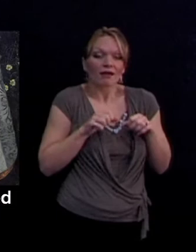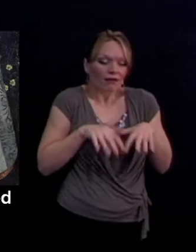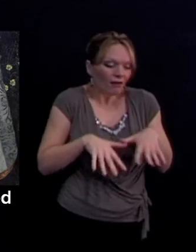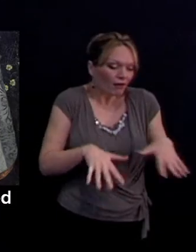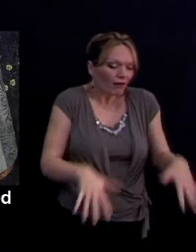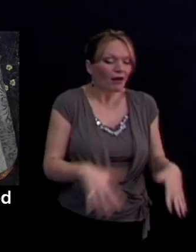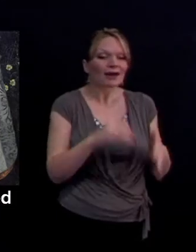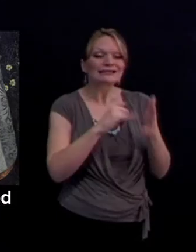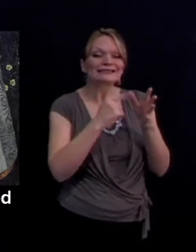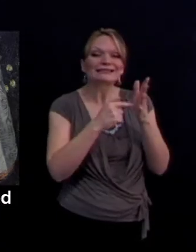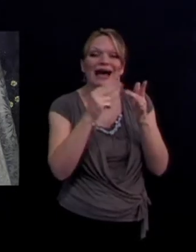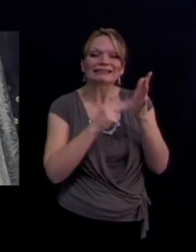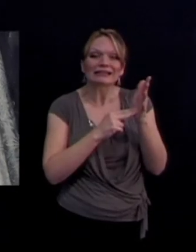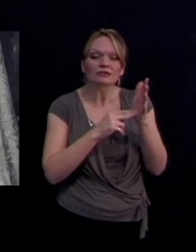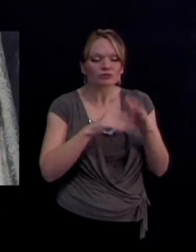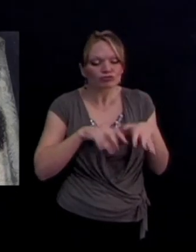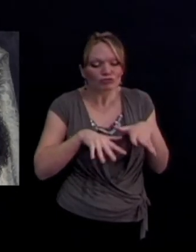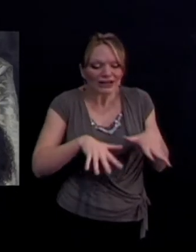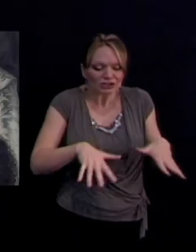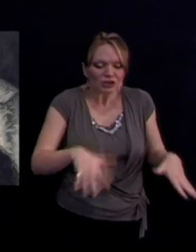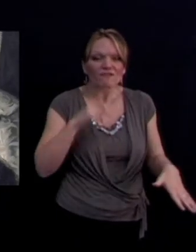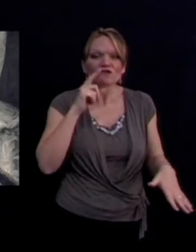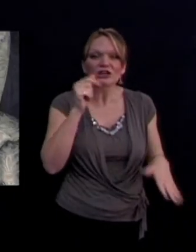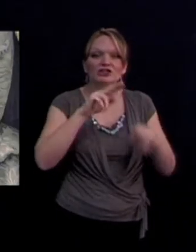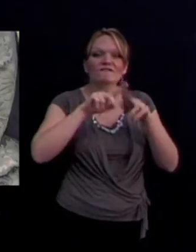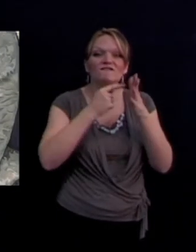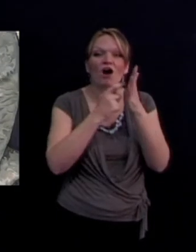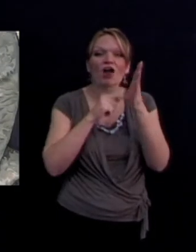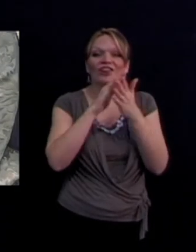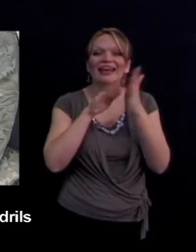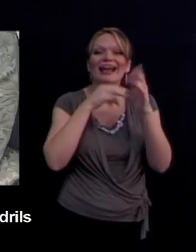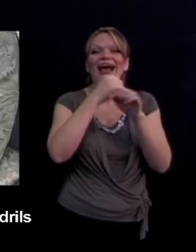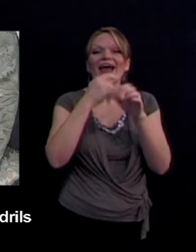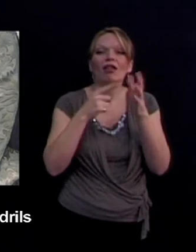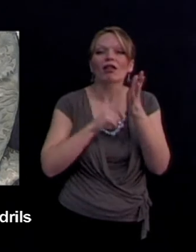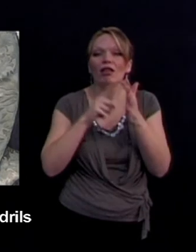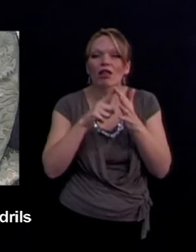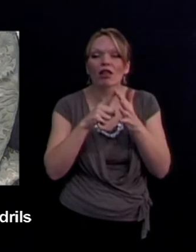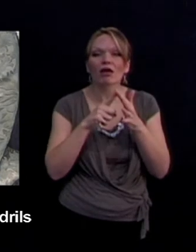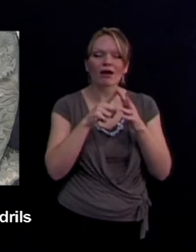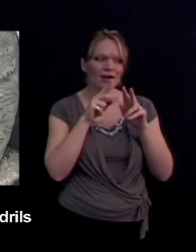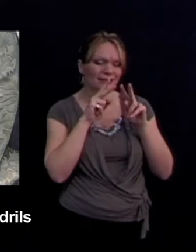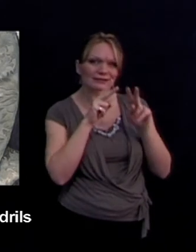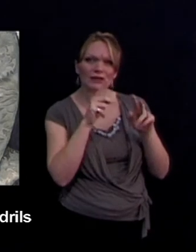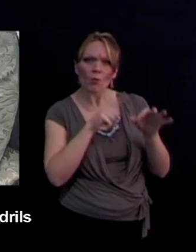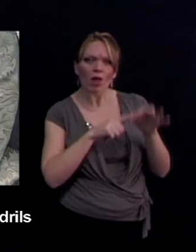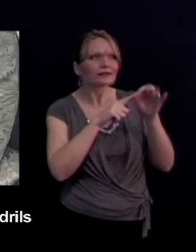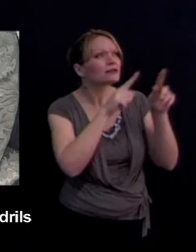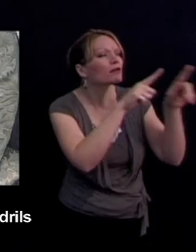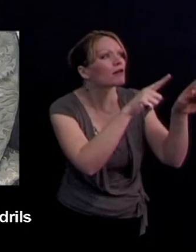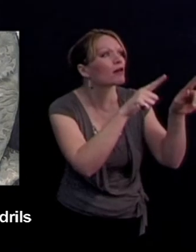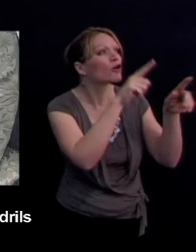across a French farthingale. Come close. Closer, look. You can see the quality of the embroidery of